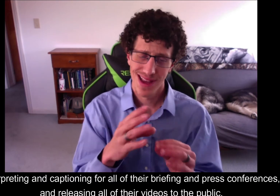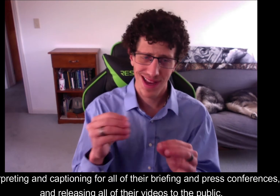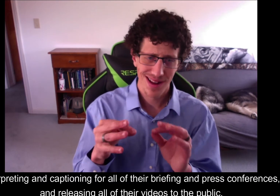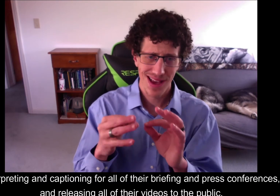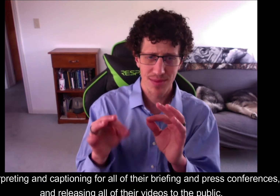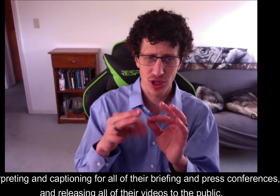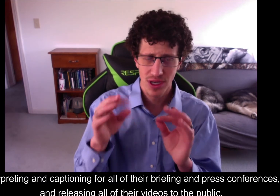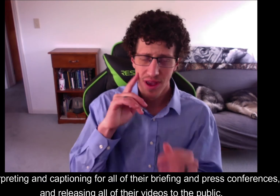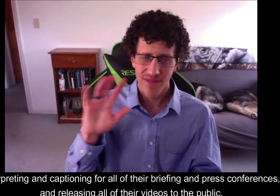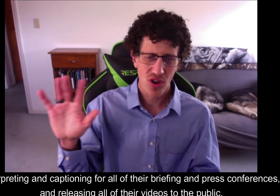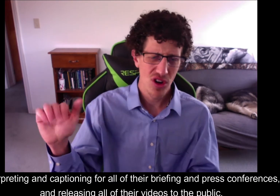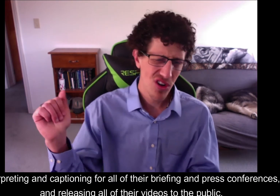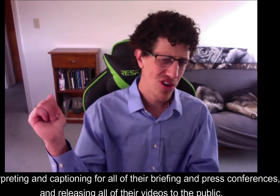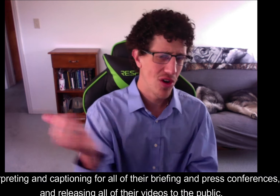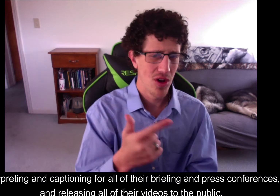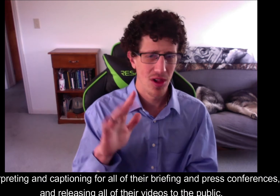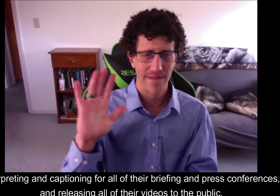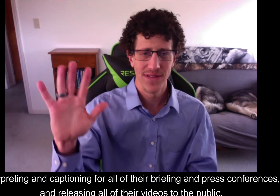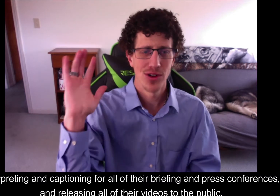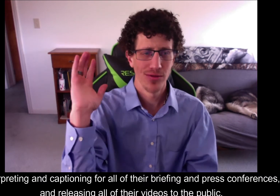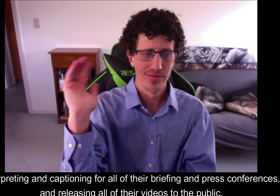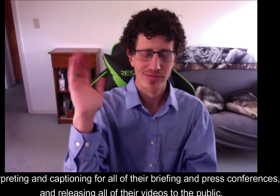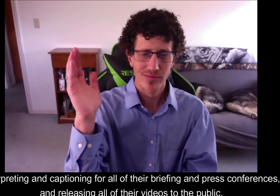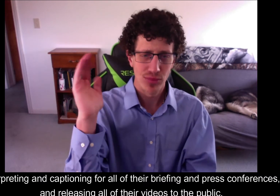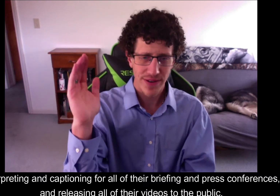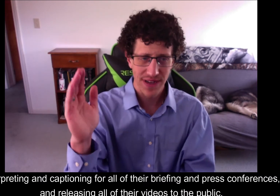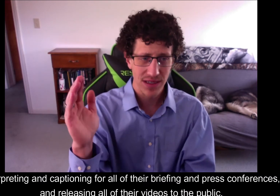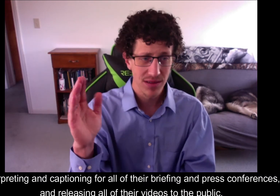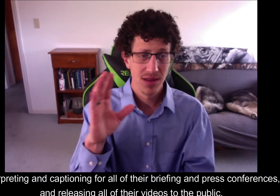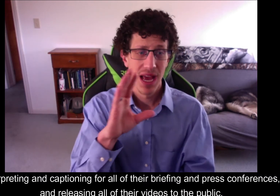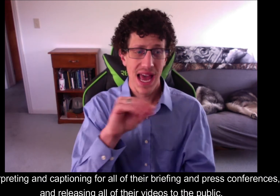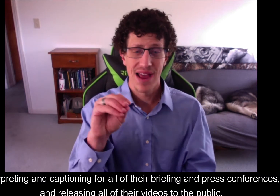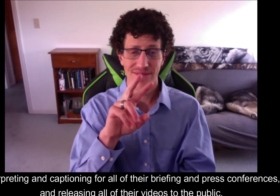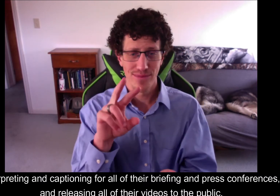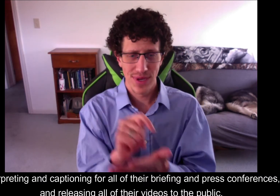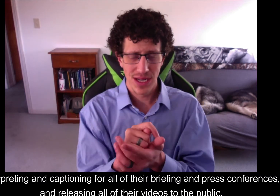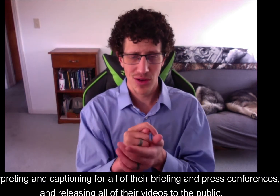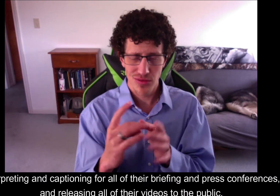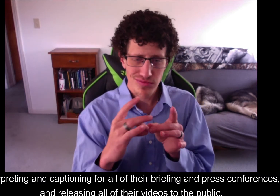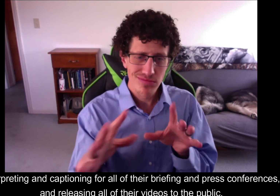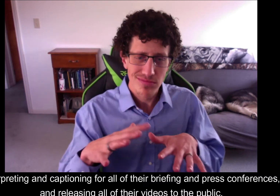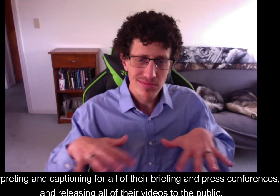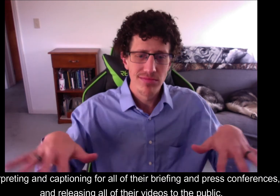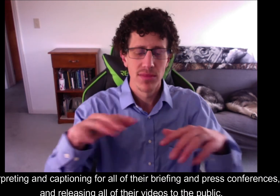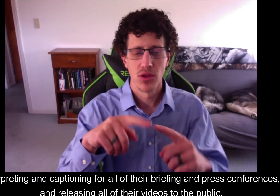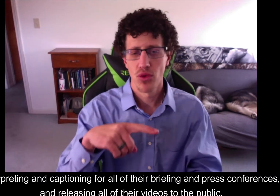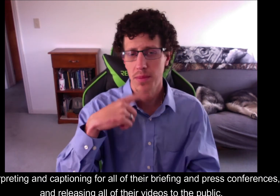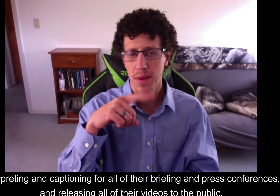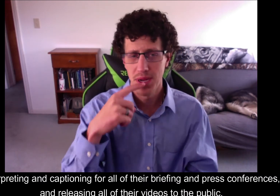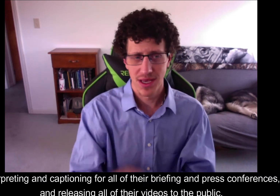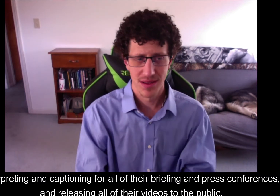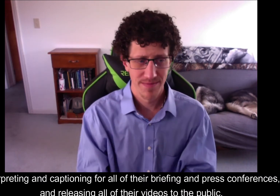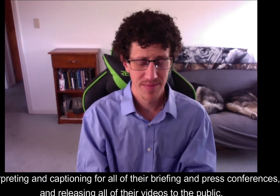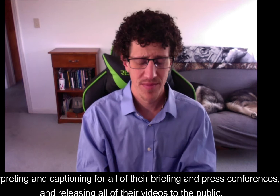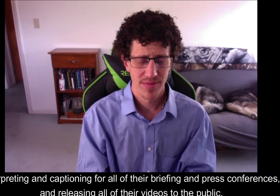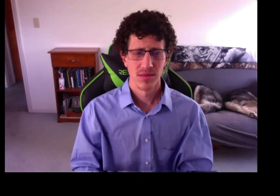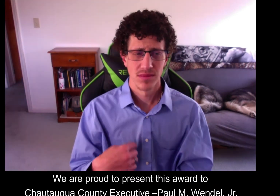and captioning for all of their briefings or press conferences and releasing all of their videos to the public. We